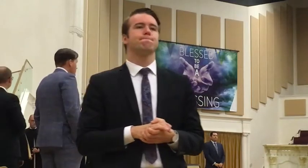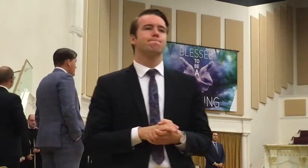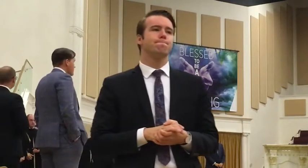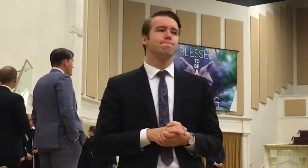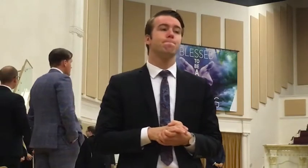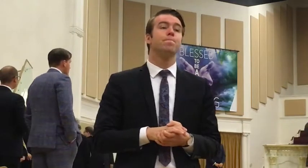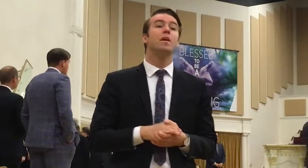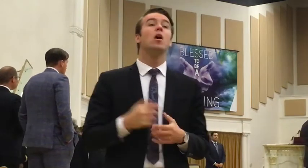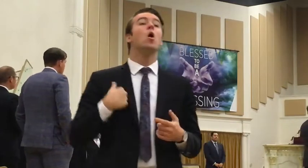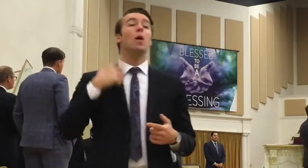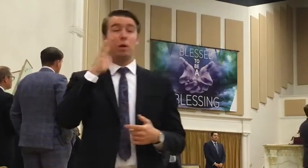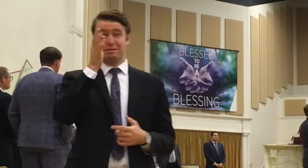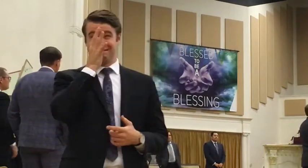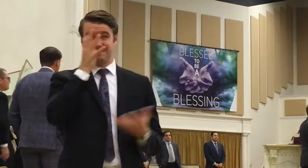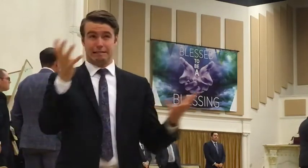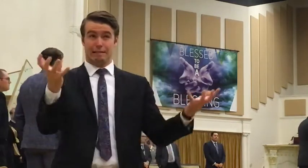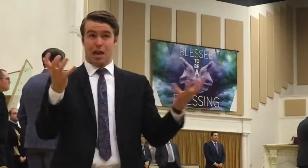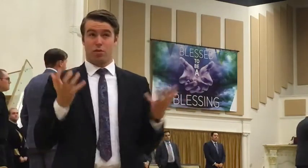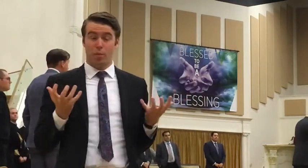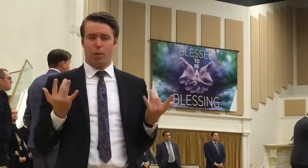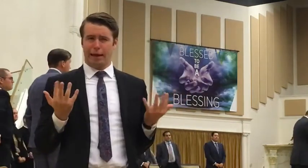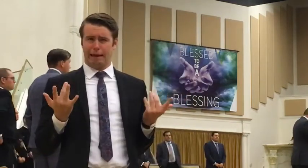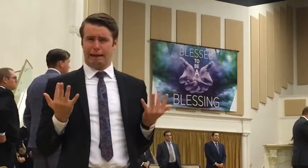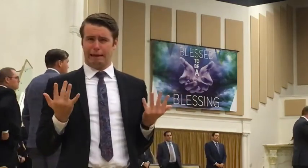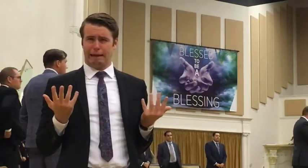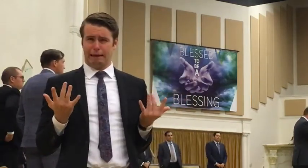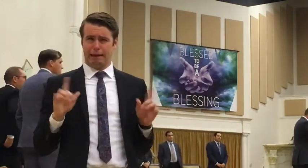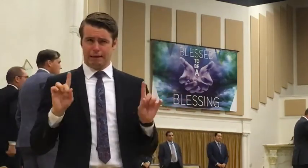We're going to gather around the front in just a moment, but before we do,